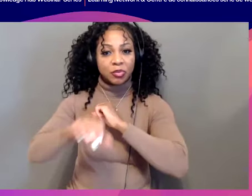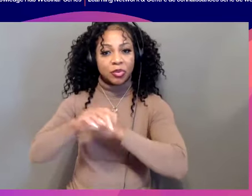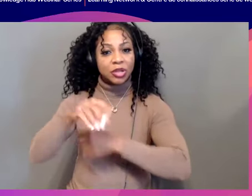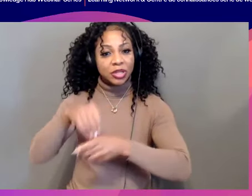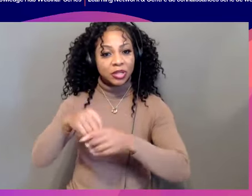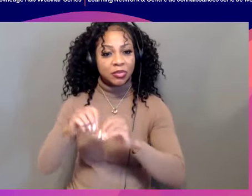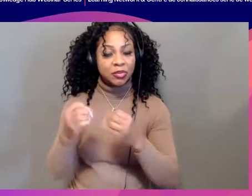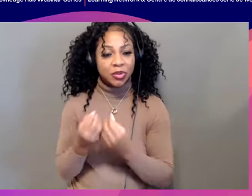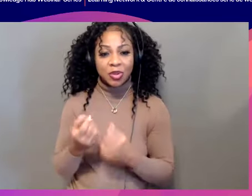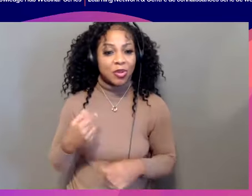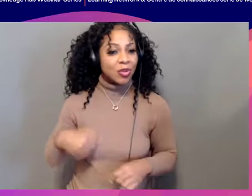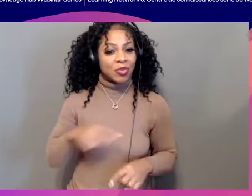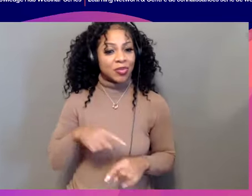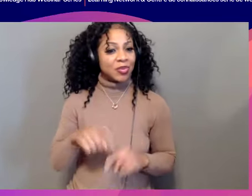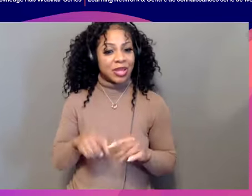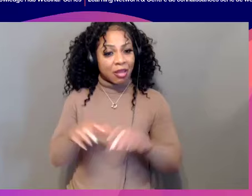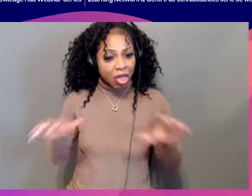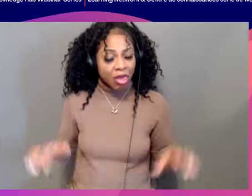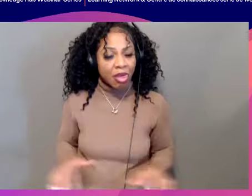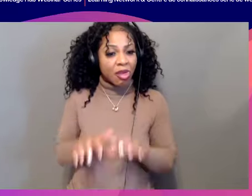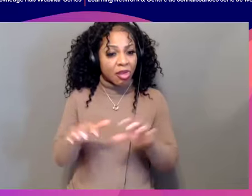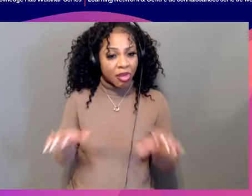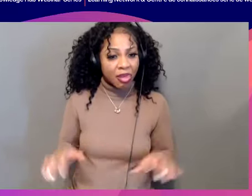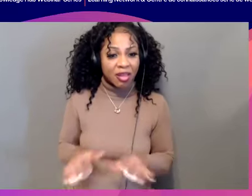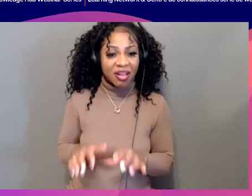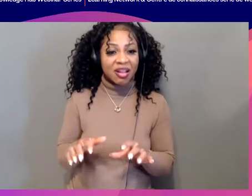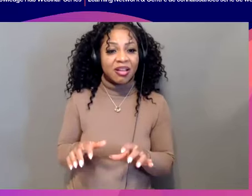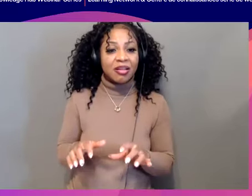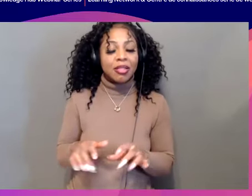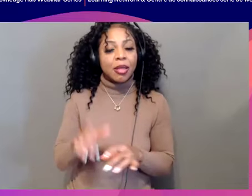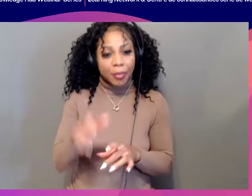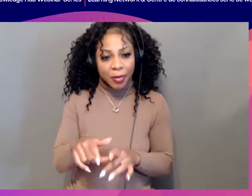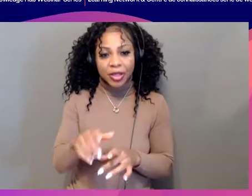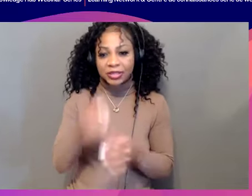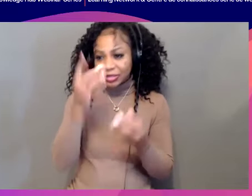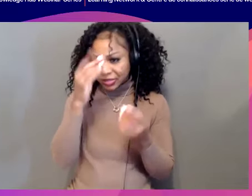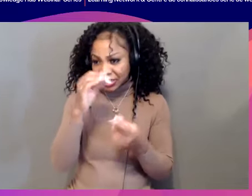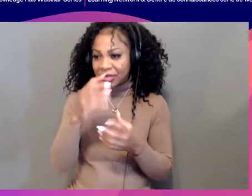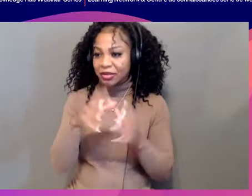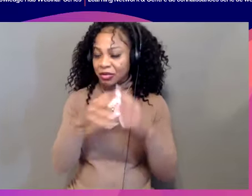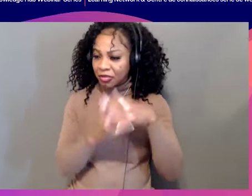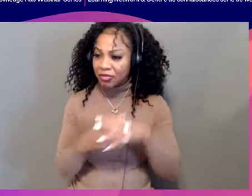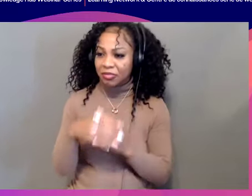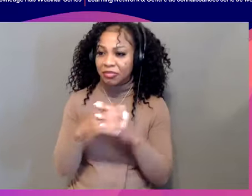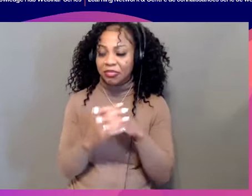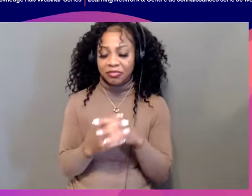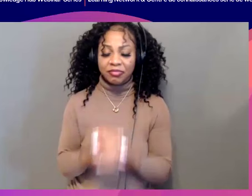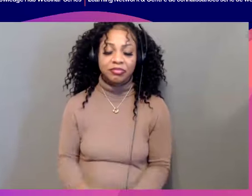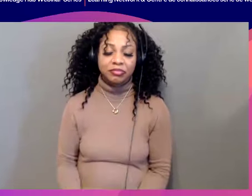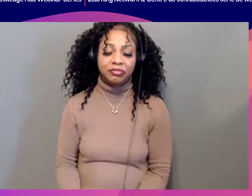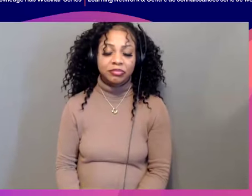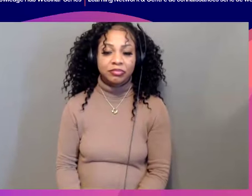the idea that we can't do any of this work without thinking more intersectionally.